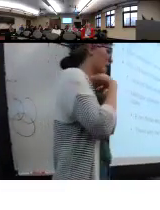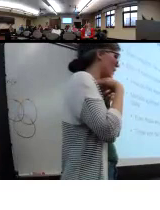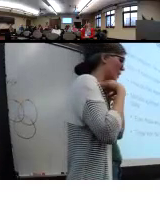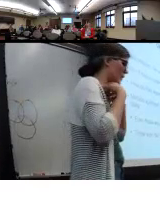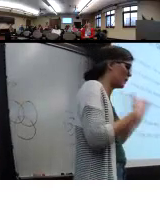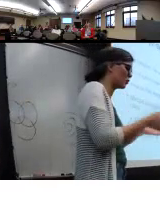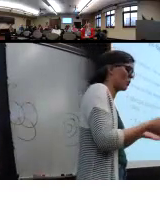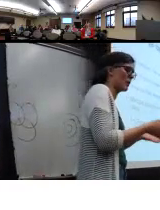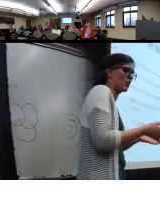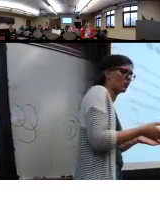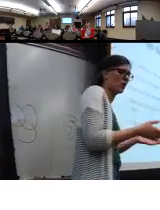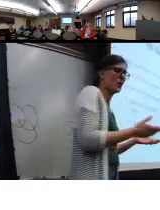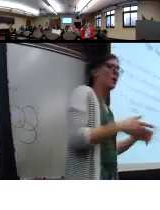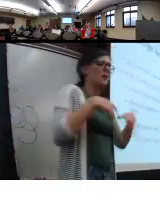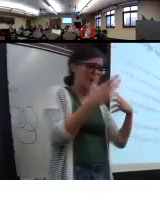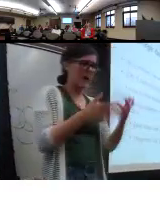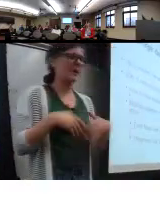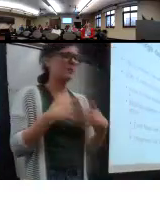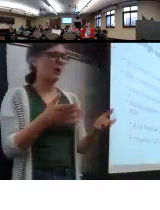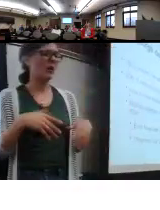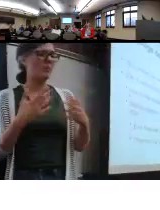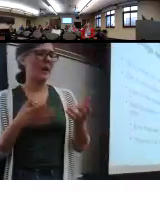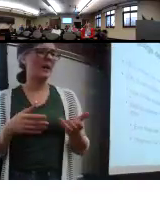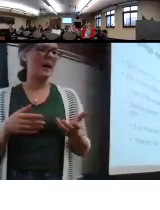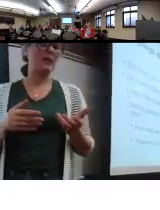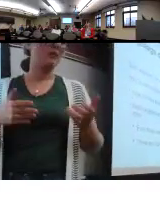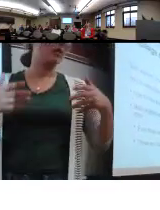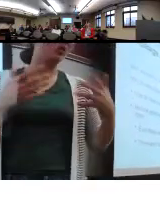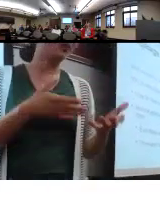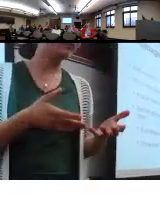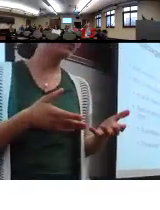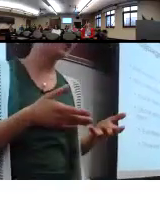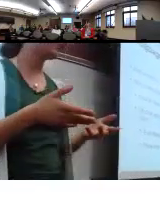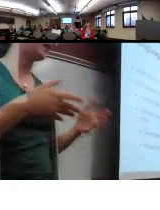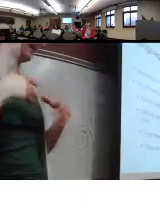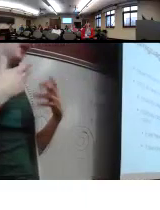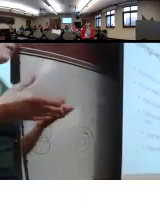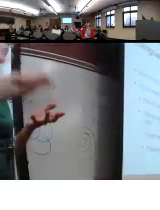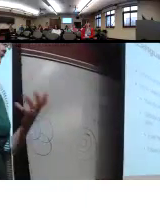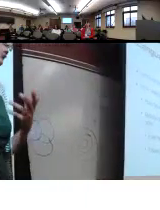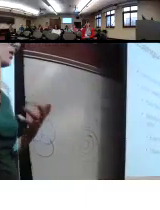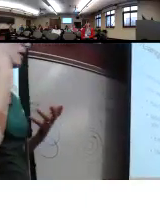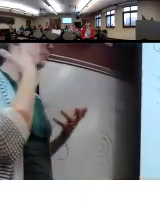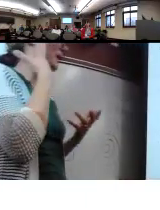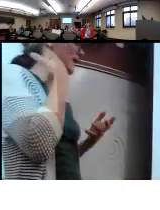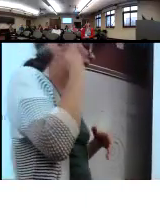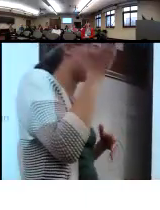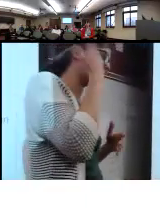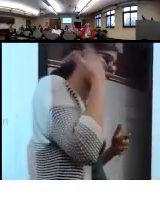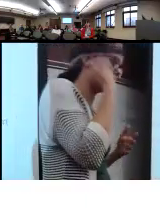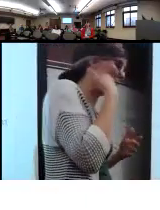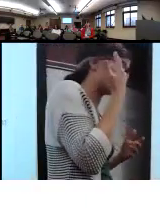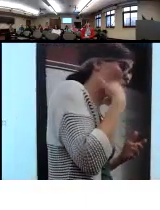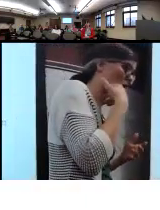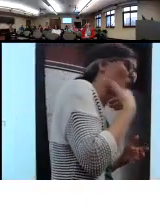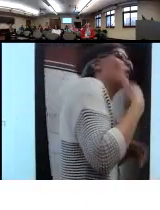having a speech-only approach, attempts are made at teaching them speech, at getting them to use the implant, at